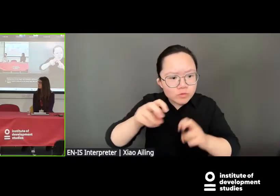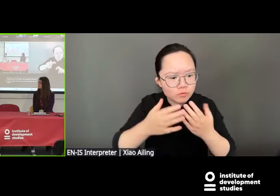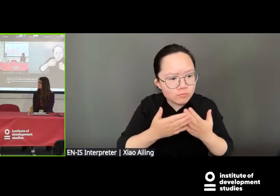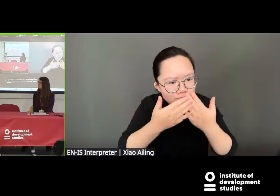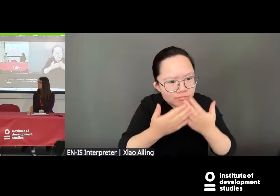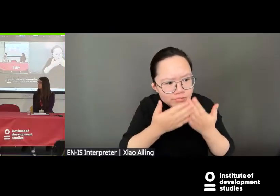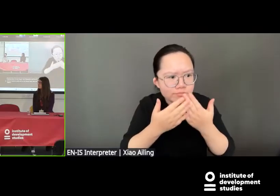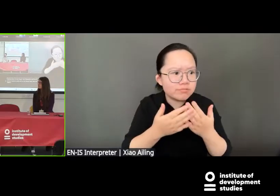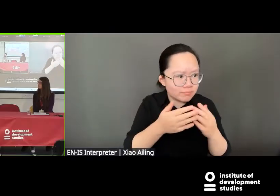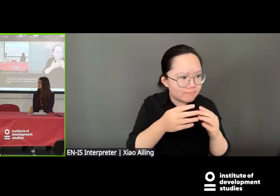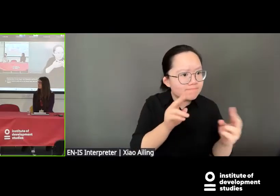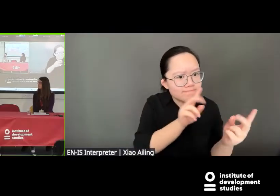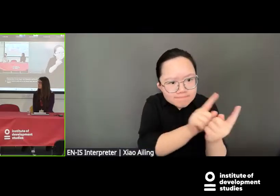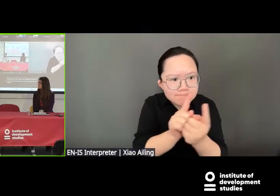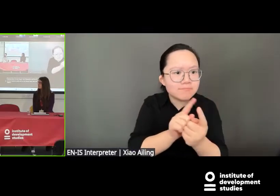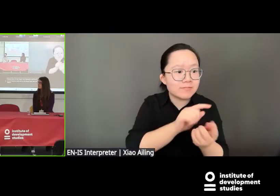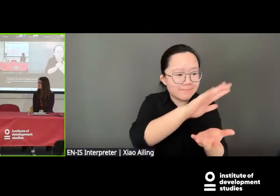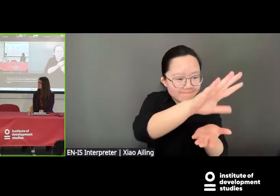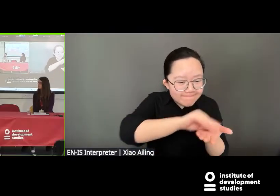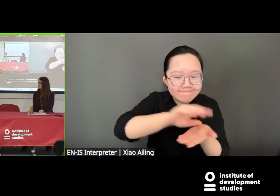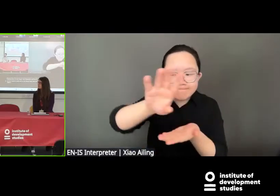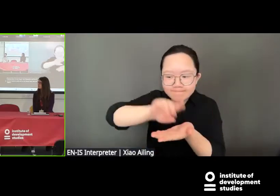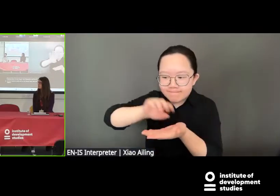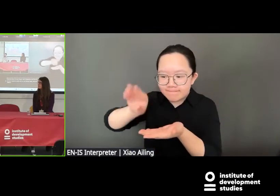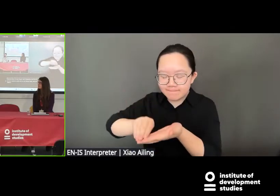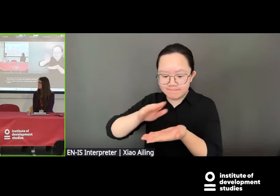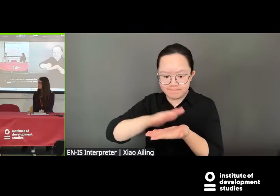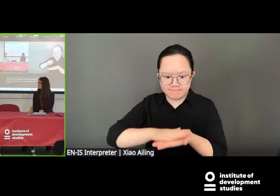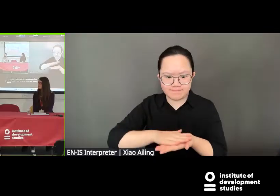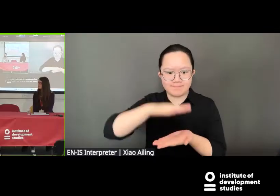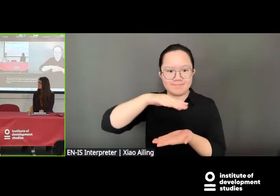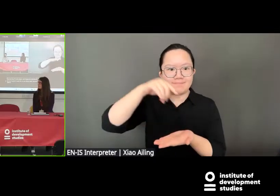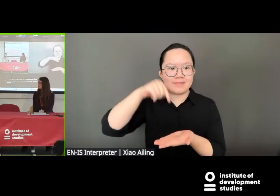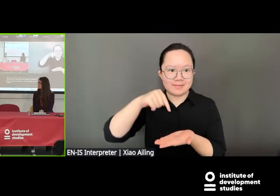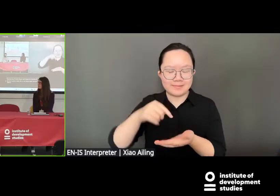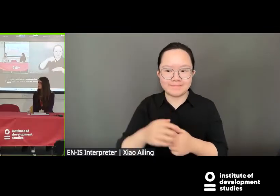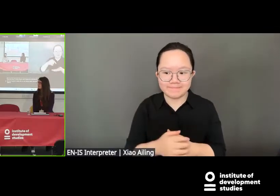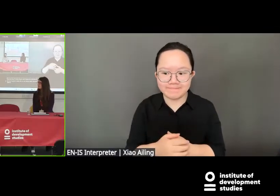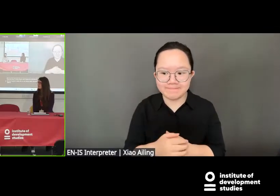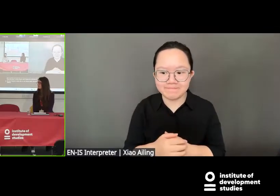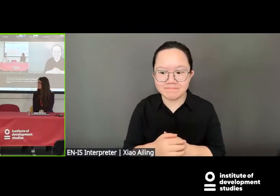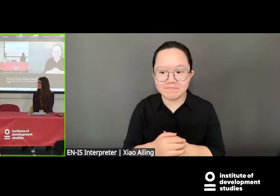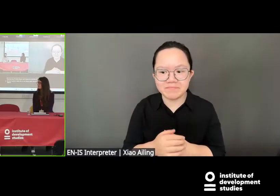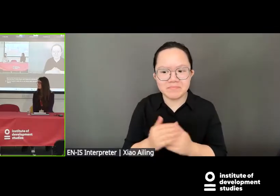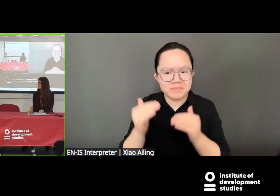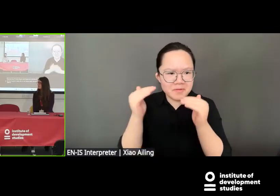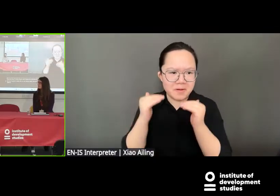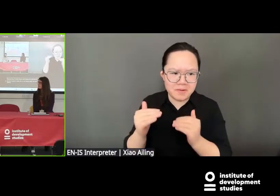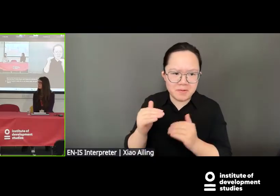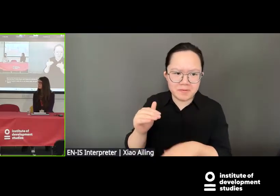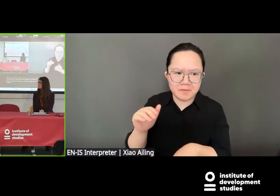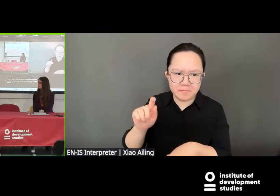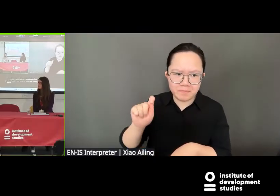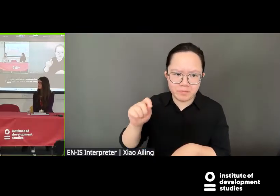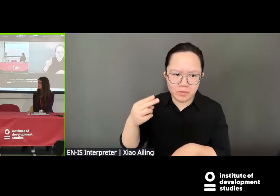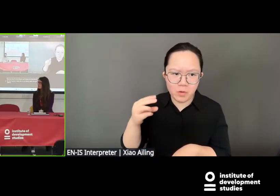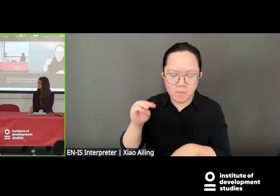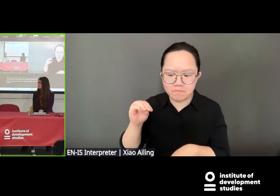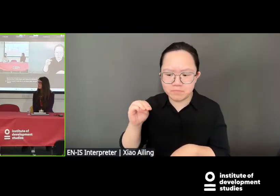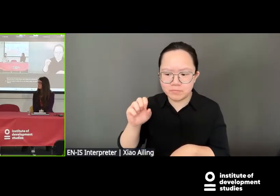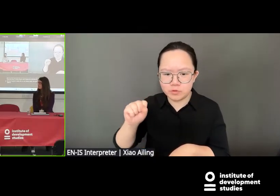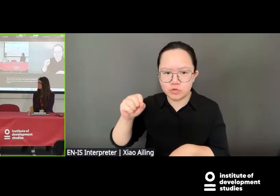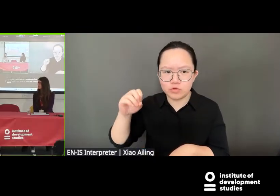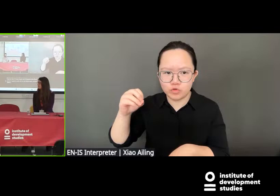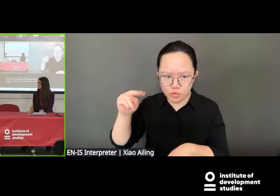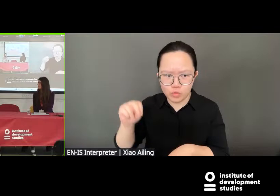these authors and editors. These include Stephen Thompson, who will introduce the Bulletin more in a minute, Elizabeth Ogutu, who